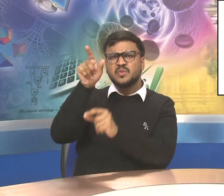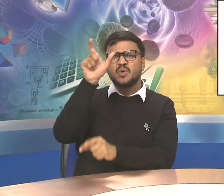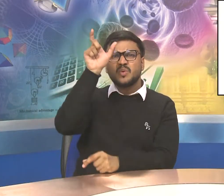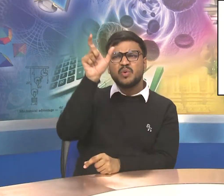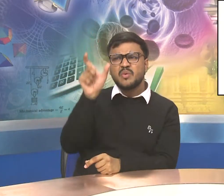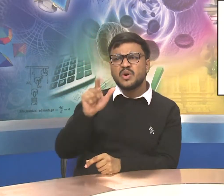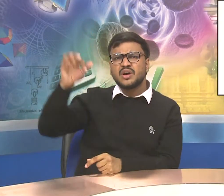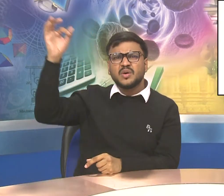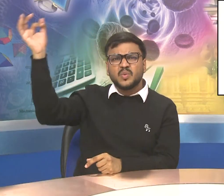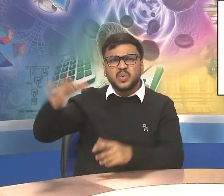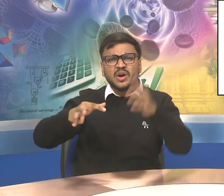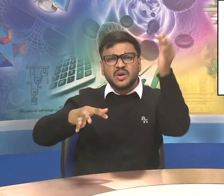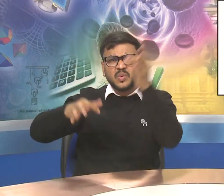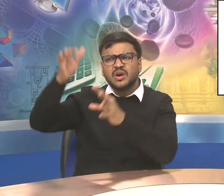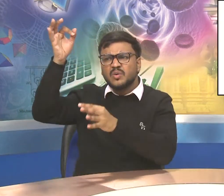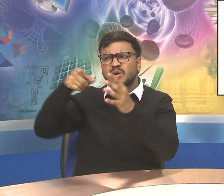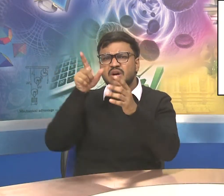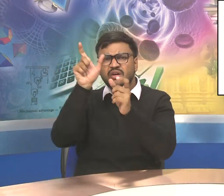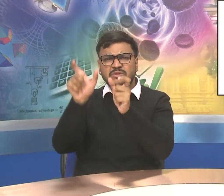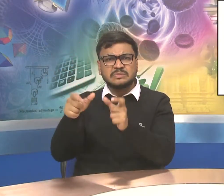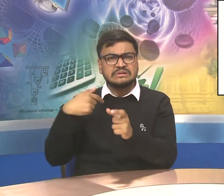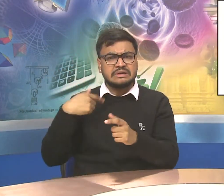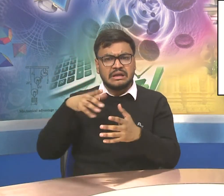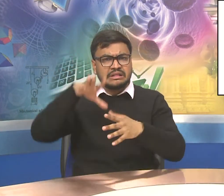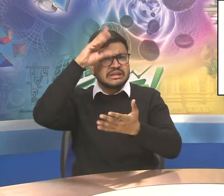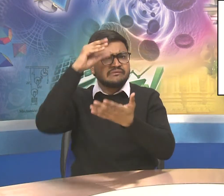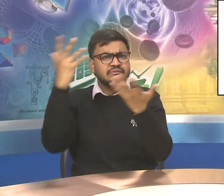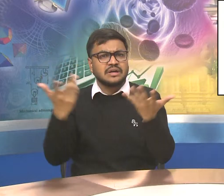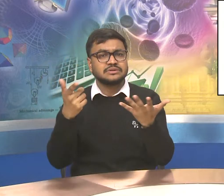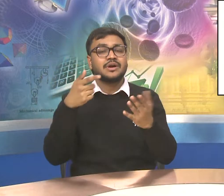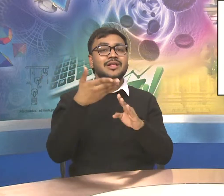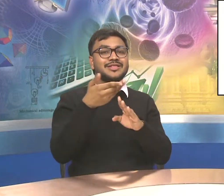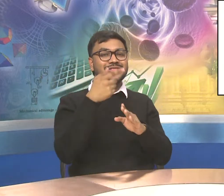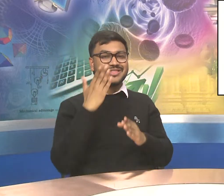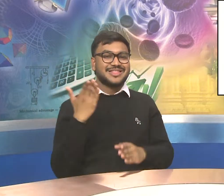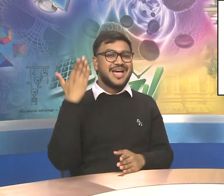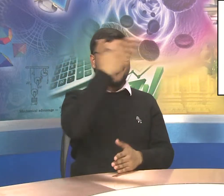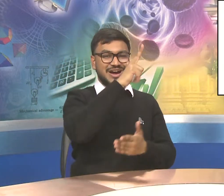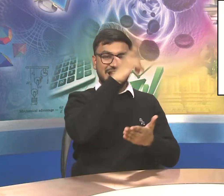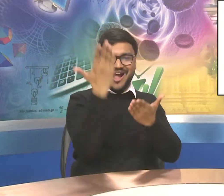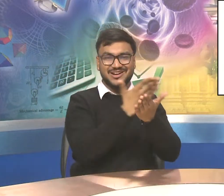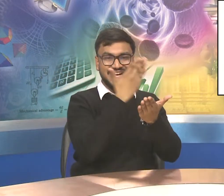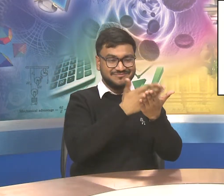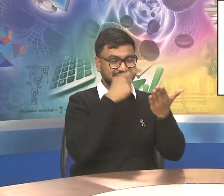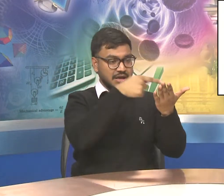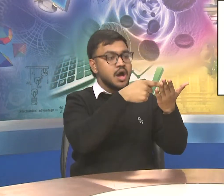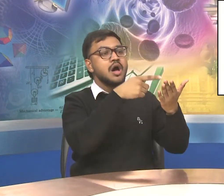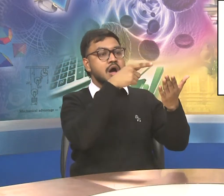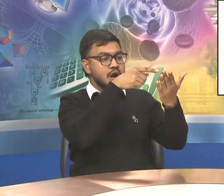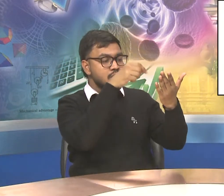to supplement their textbook studies and for their project work.